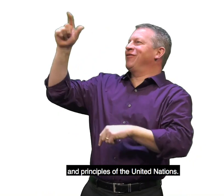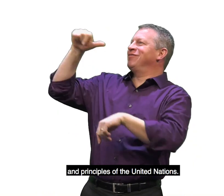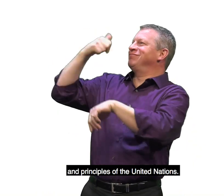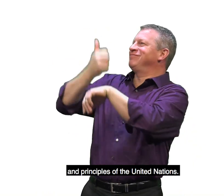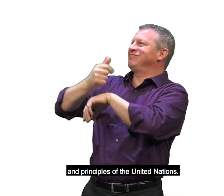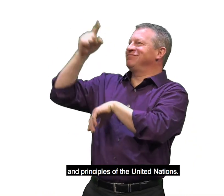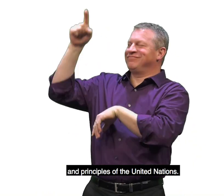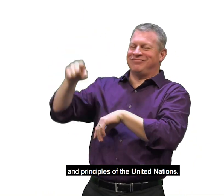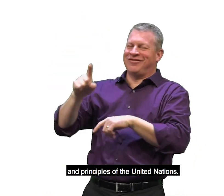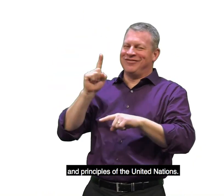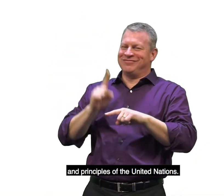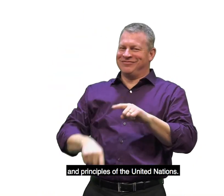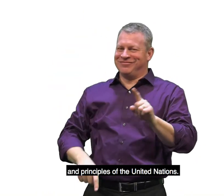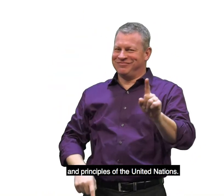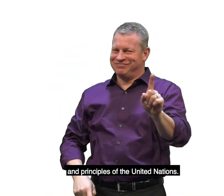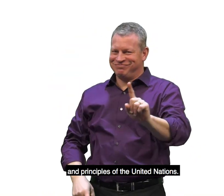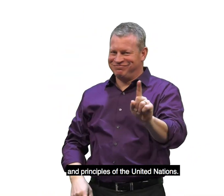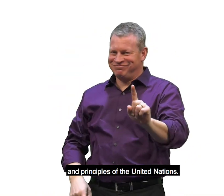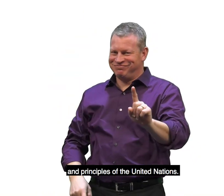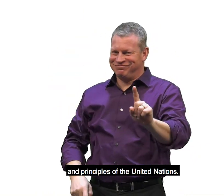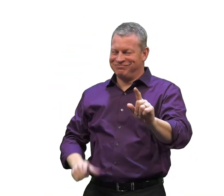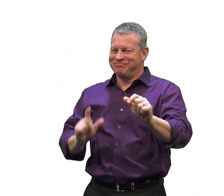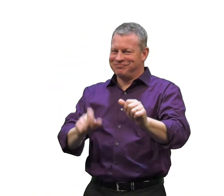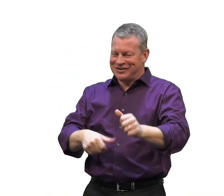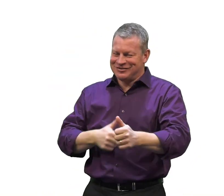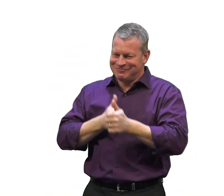and principles of the United Nations.